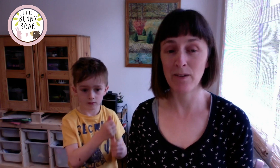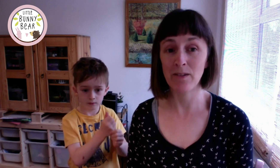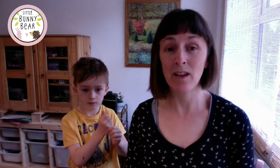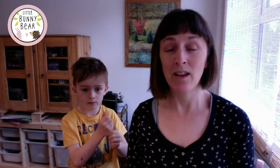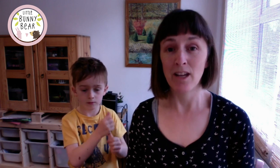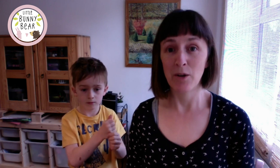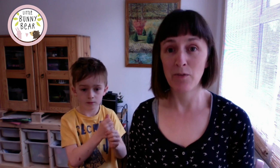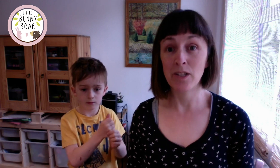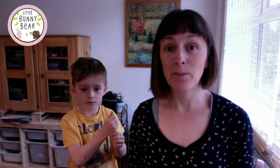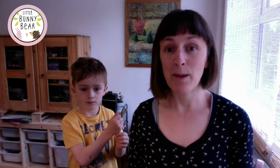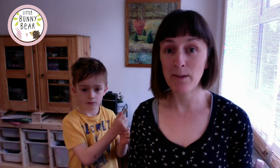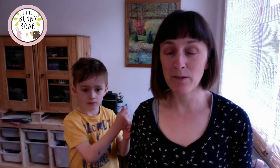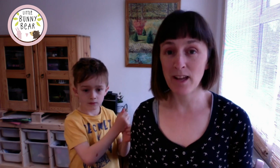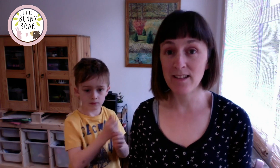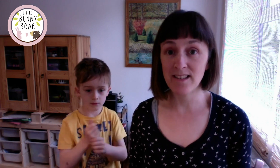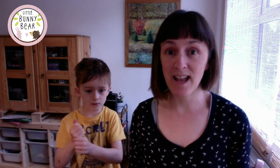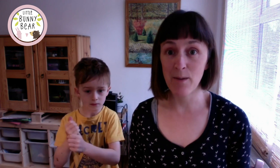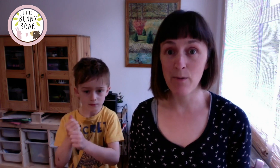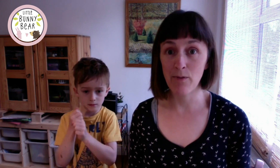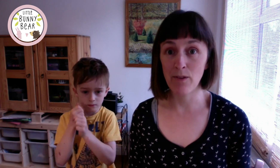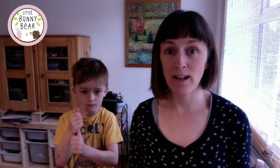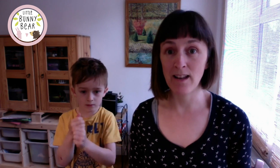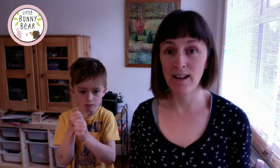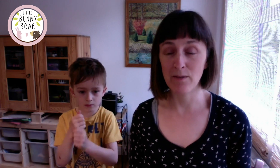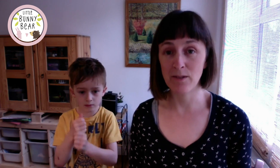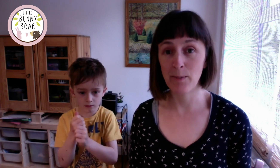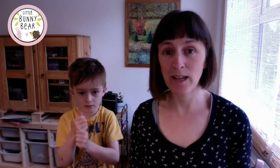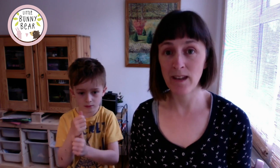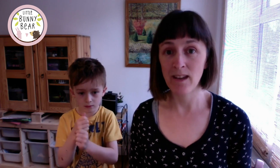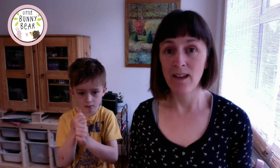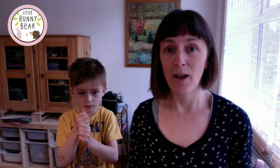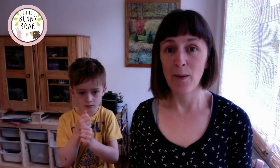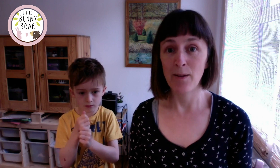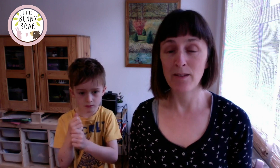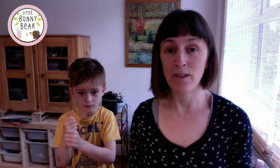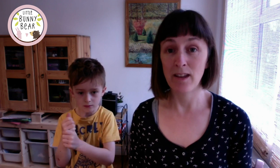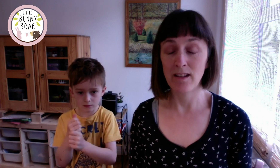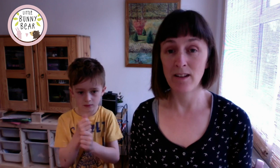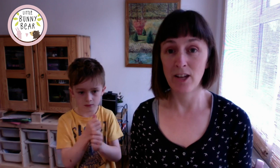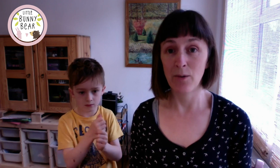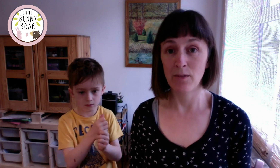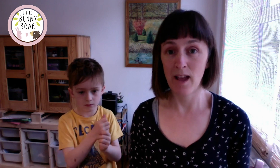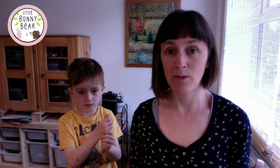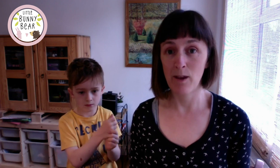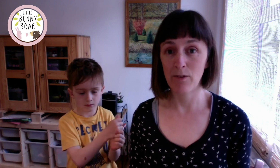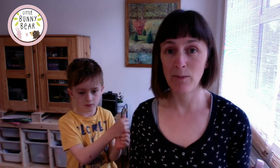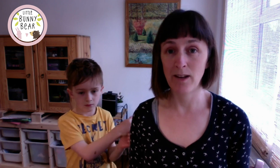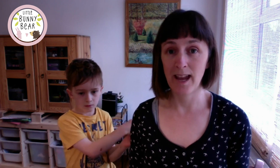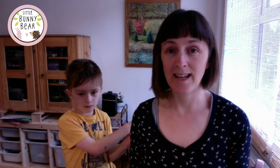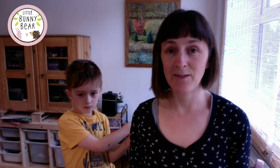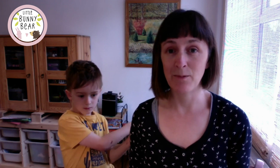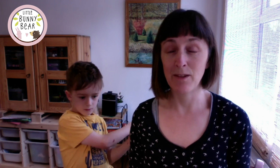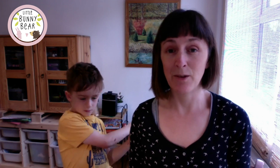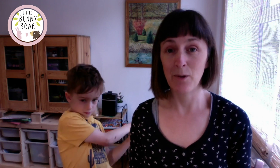because often babies will learn to sign before they learn how to speak, and so they can use that as a way of communicating with you what they